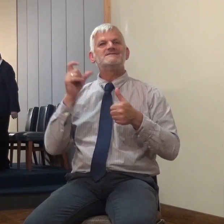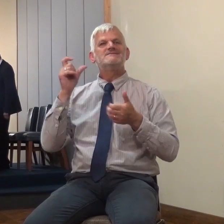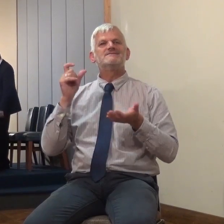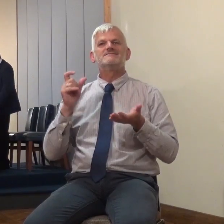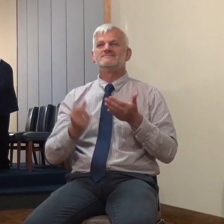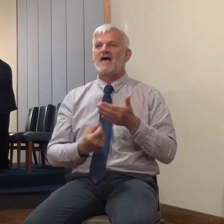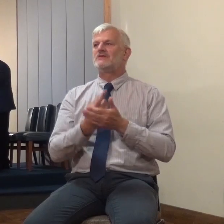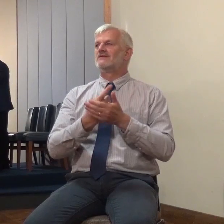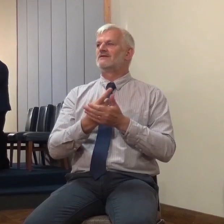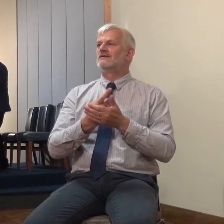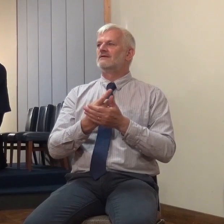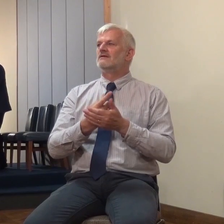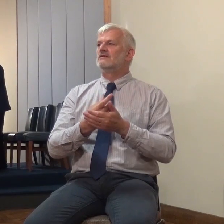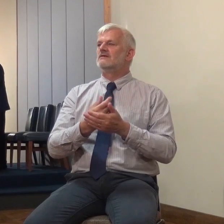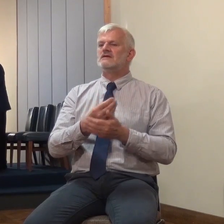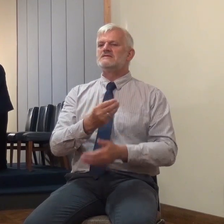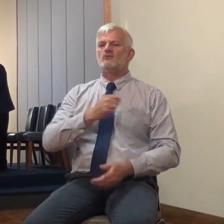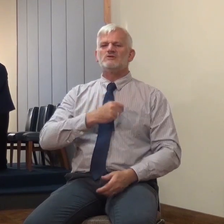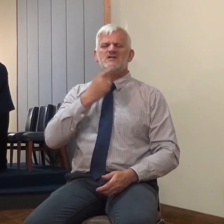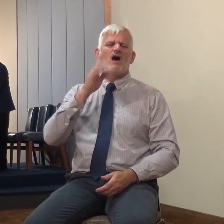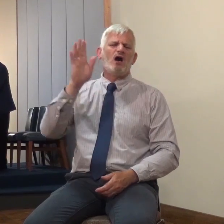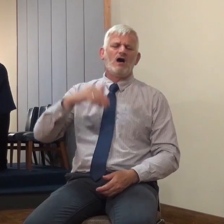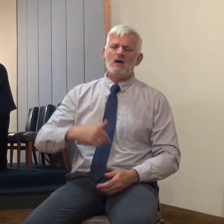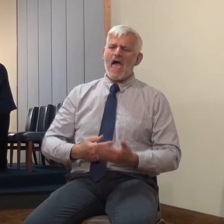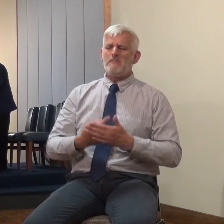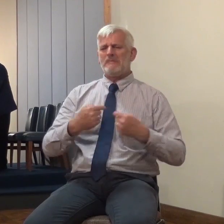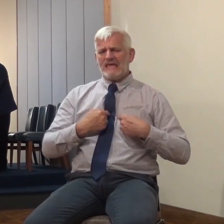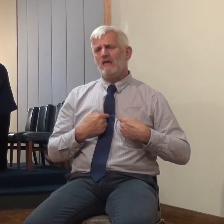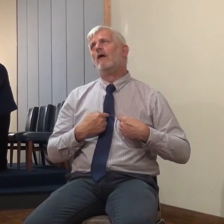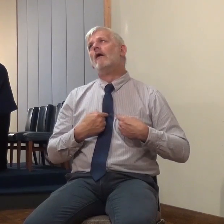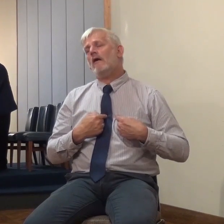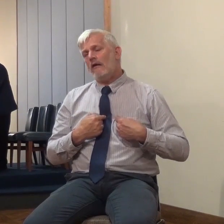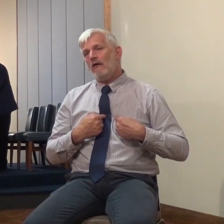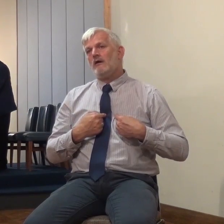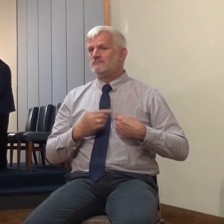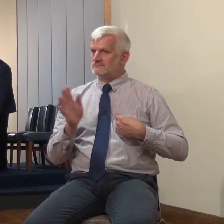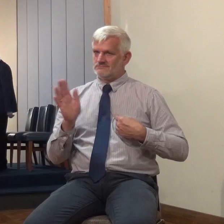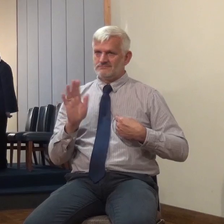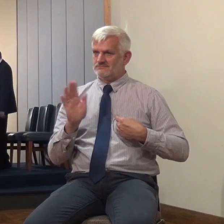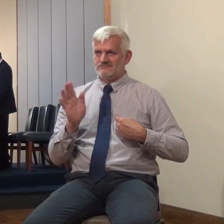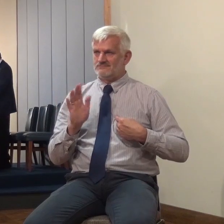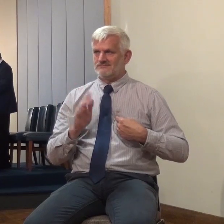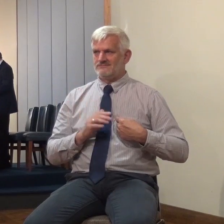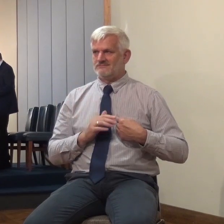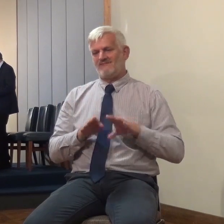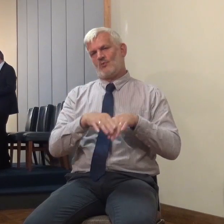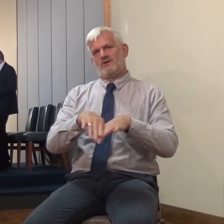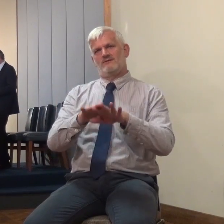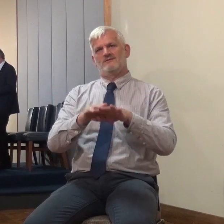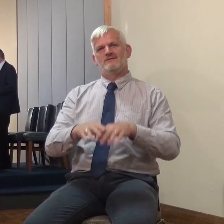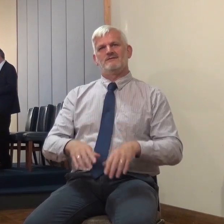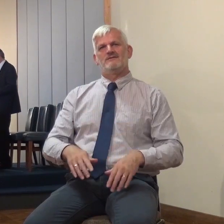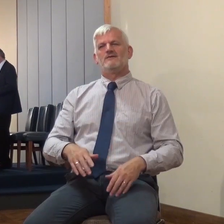can sometimes think that only they have these kinds of things happen to them. But a trip to the local hospital or the